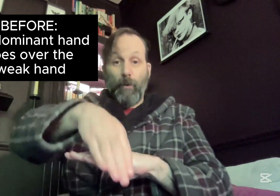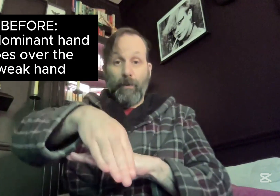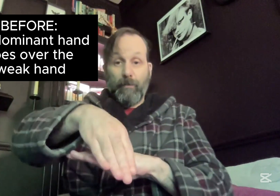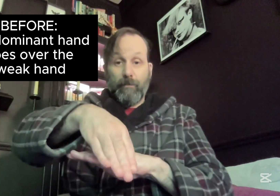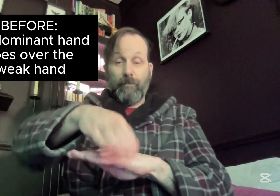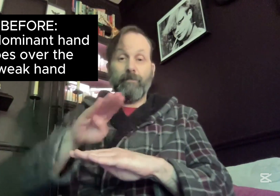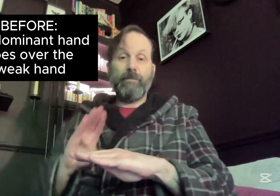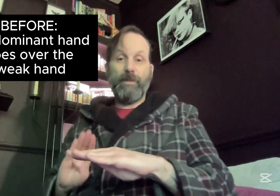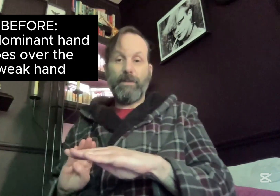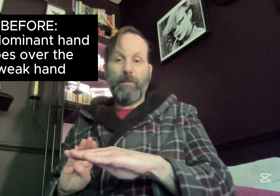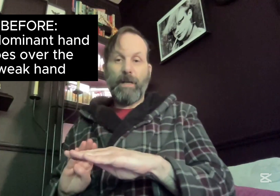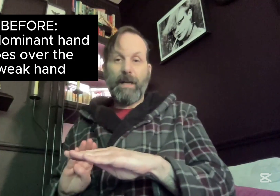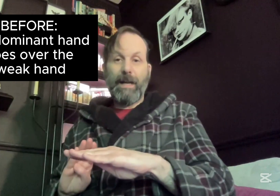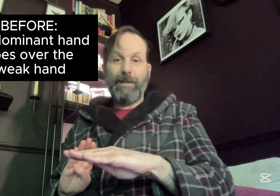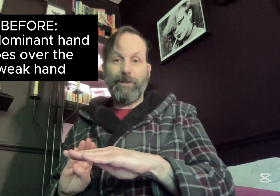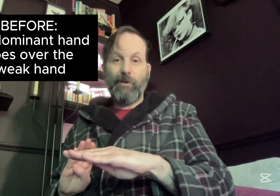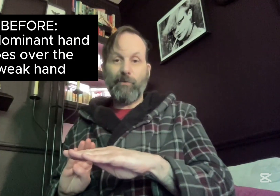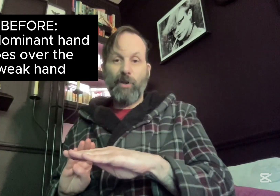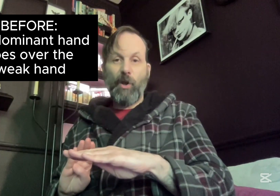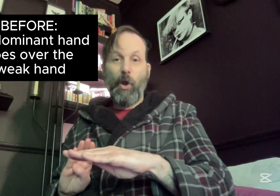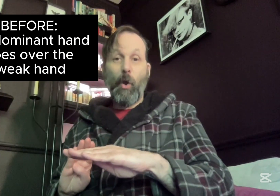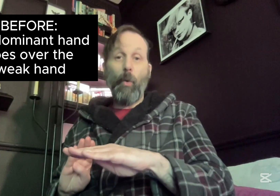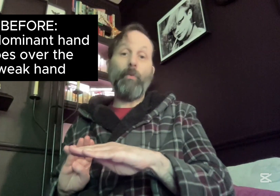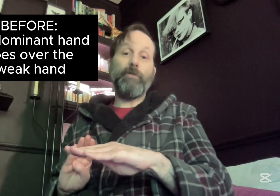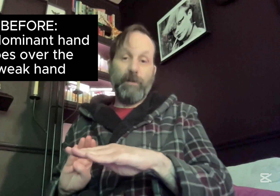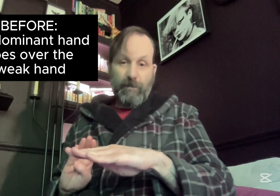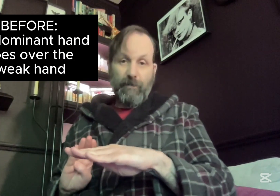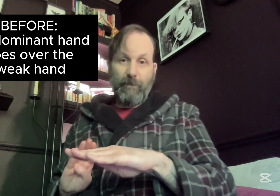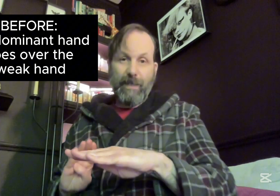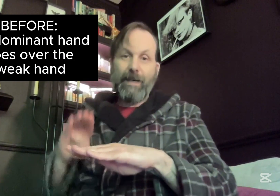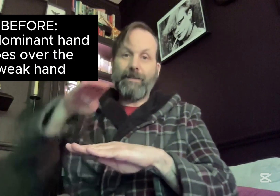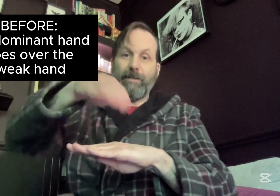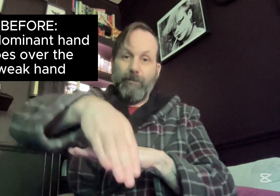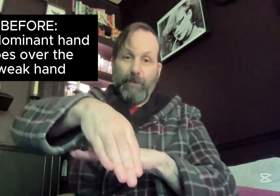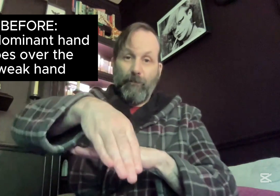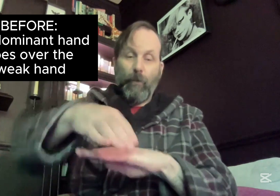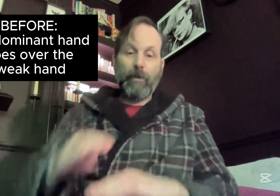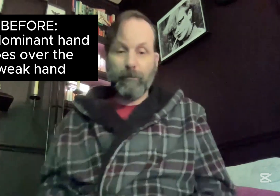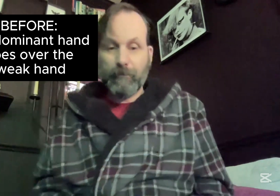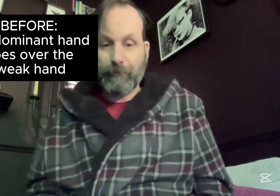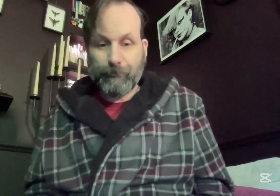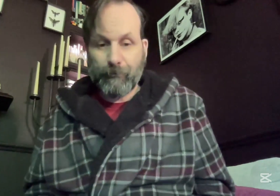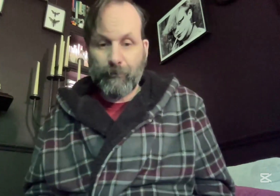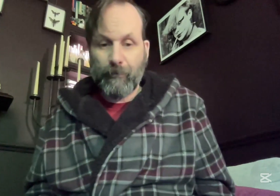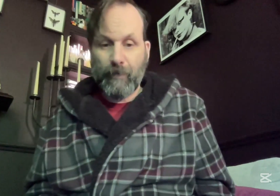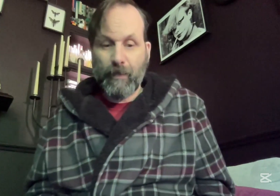Before, so the dominant hand goes over the weak hand before.